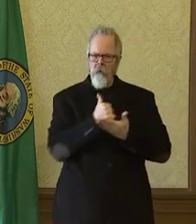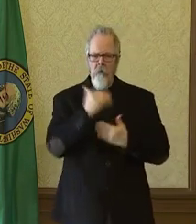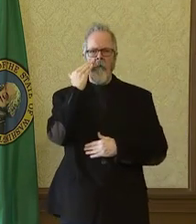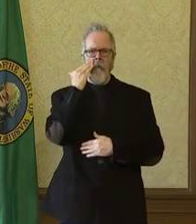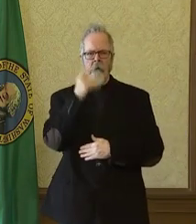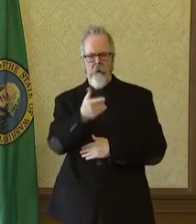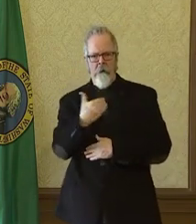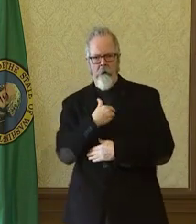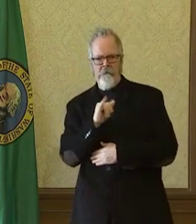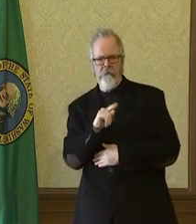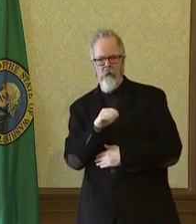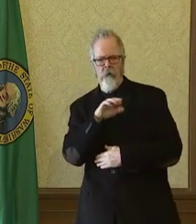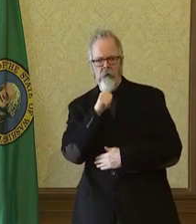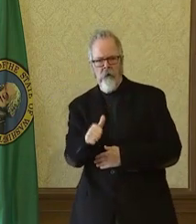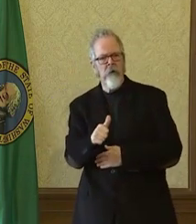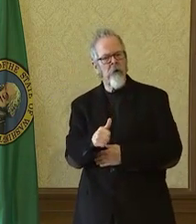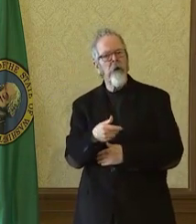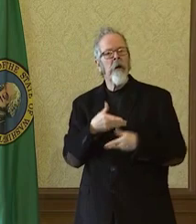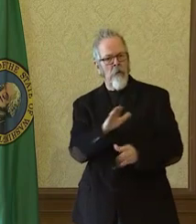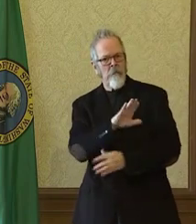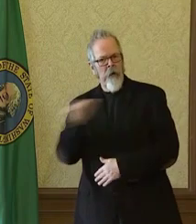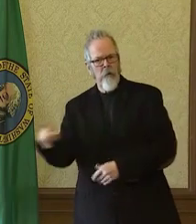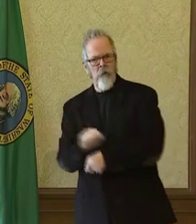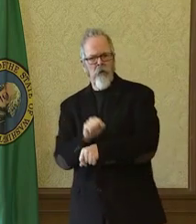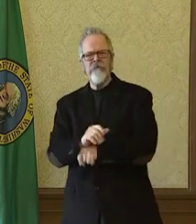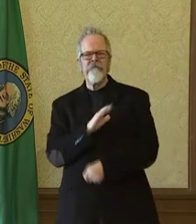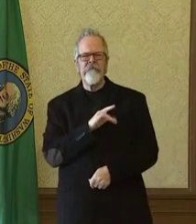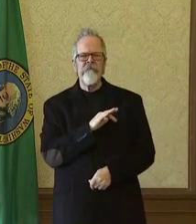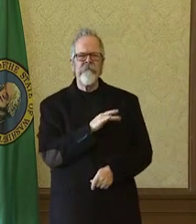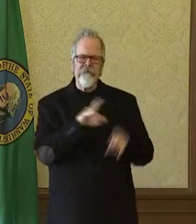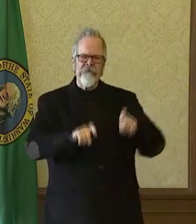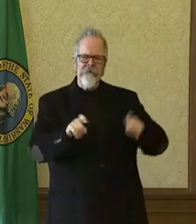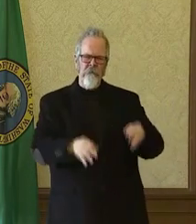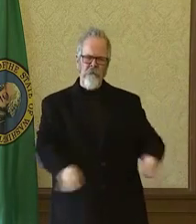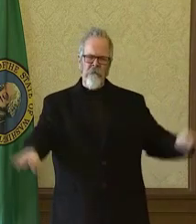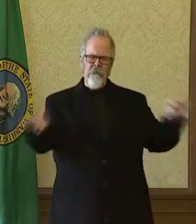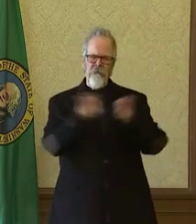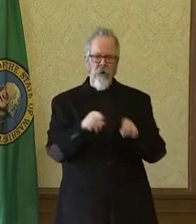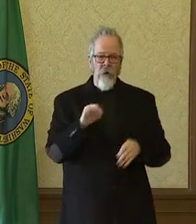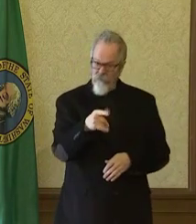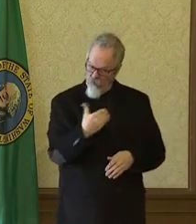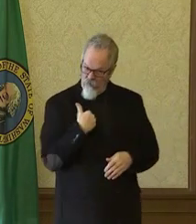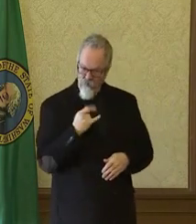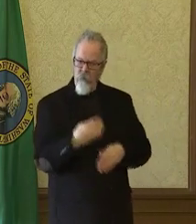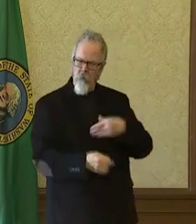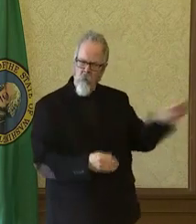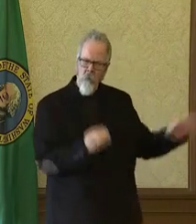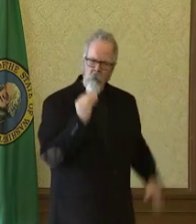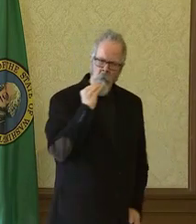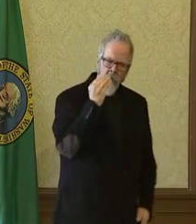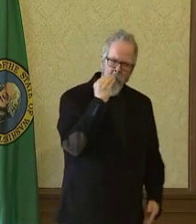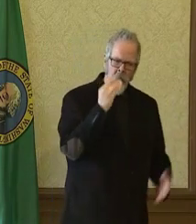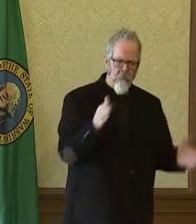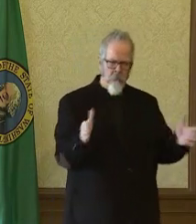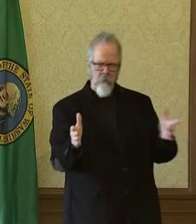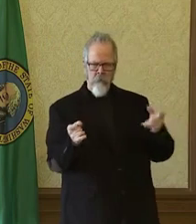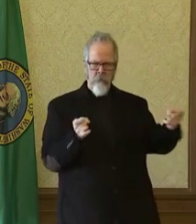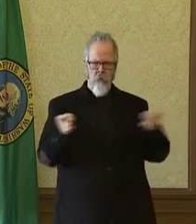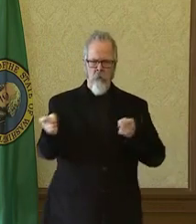this, and the need for us to be as vigorous as possible to obtain this equipment. Now, as a result, we've had to